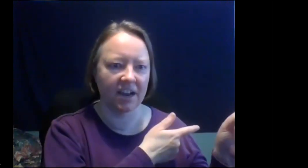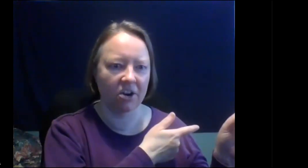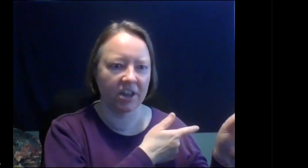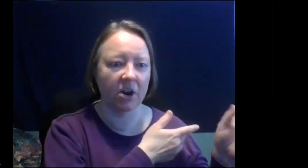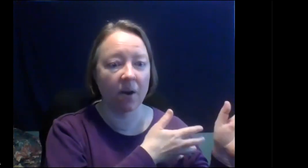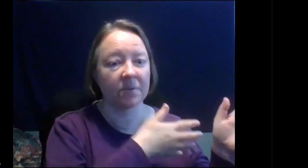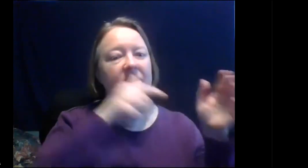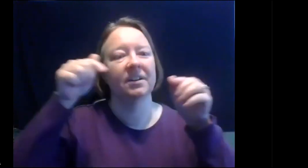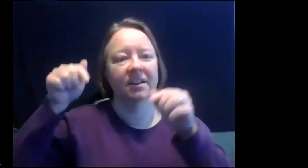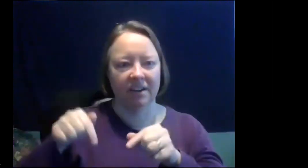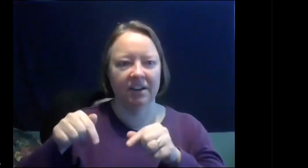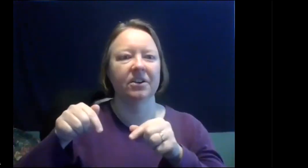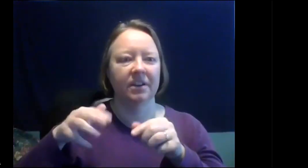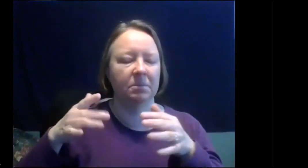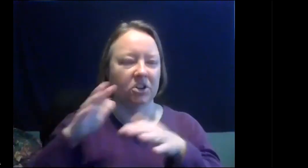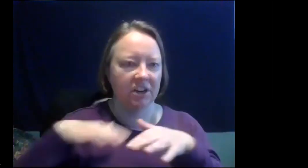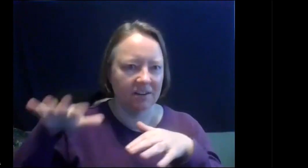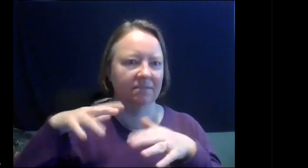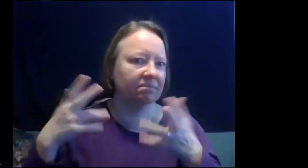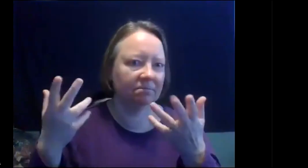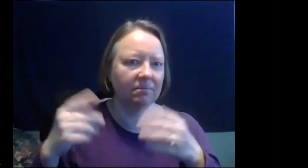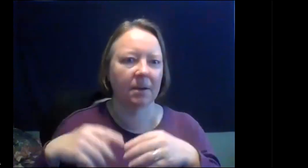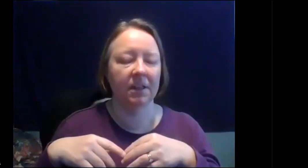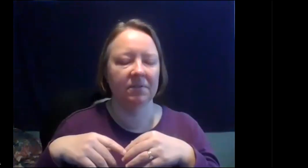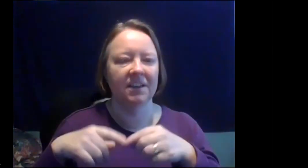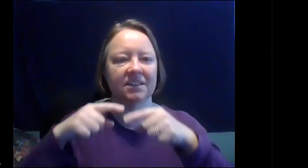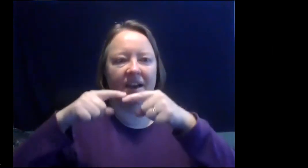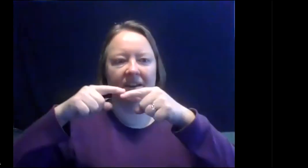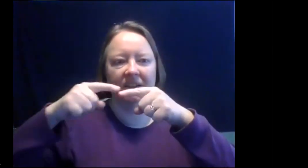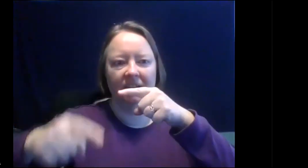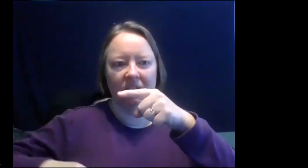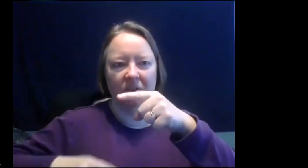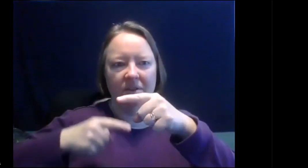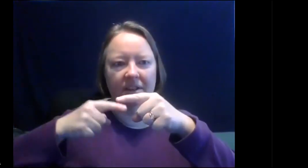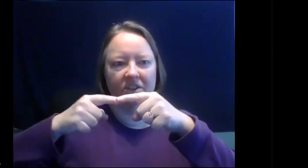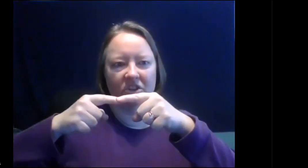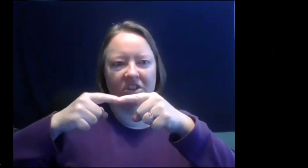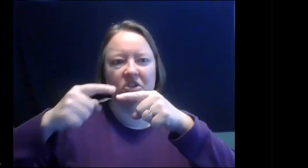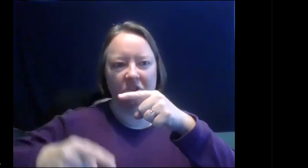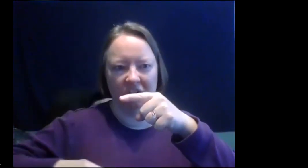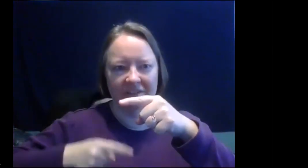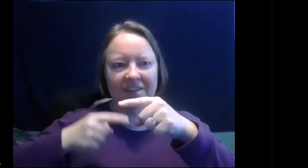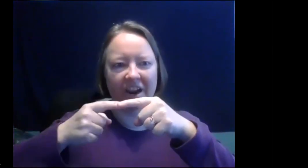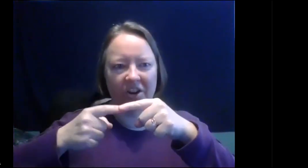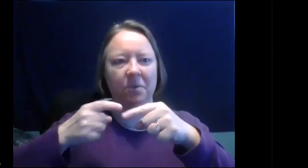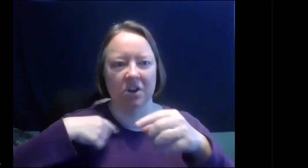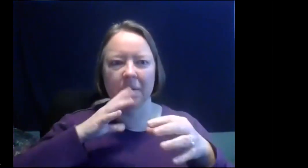tire there. However, here in Michigan and I believe the east side, it's just the circle tire, like we're talking